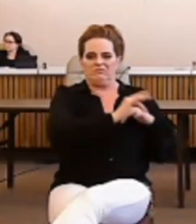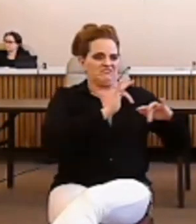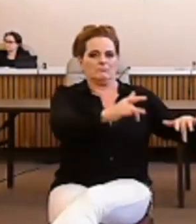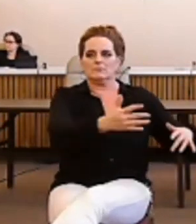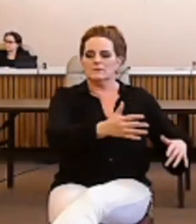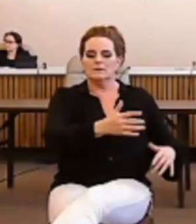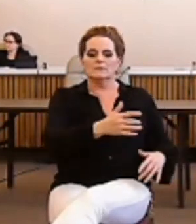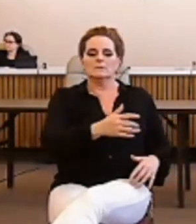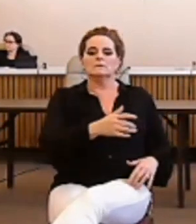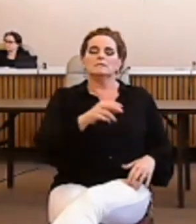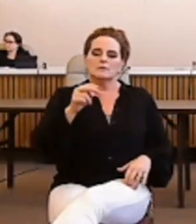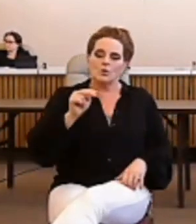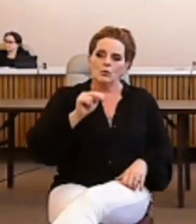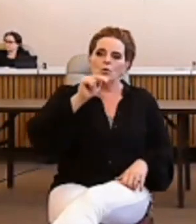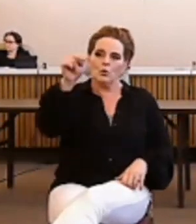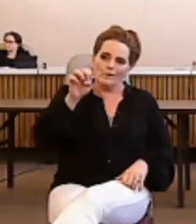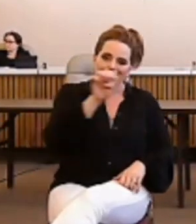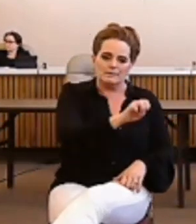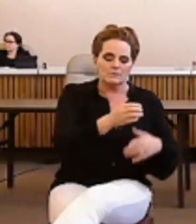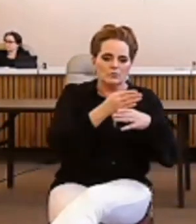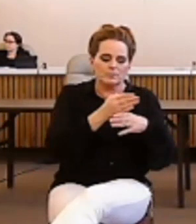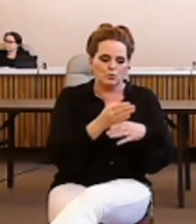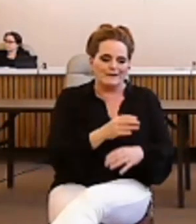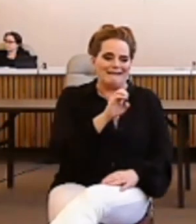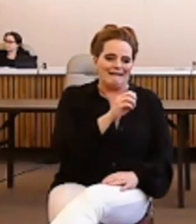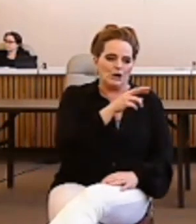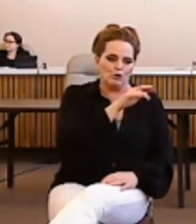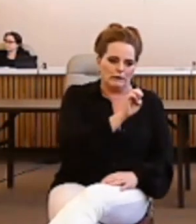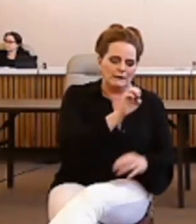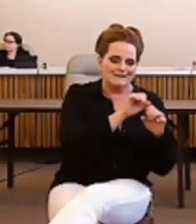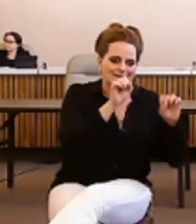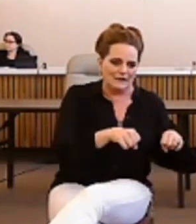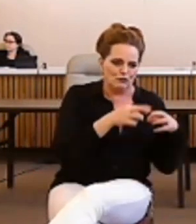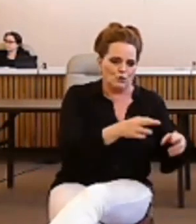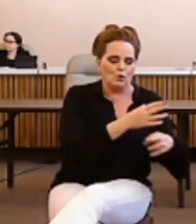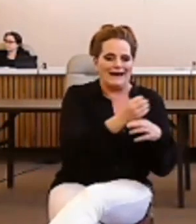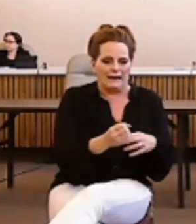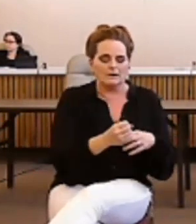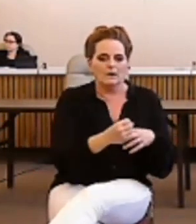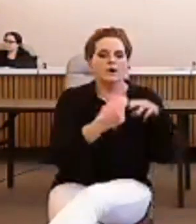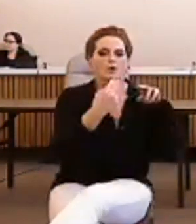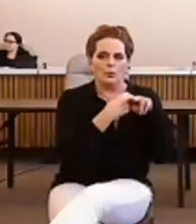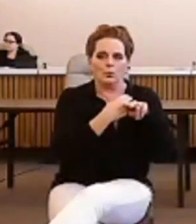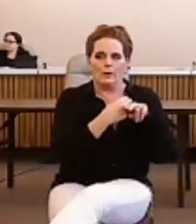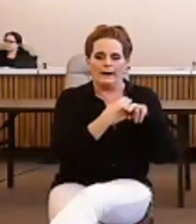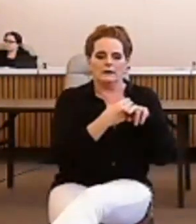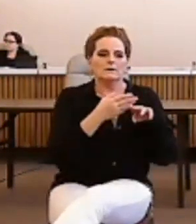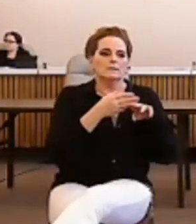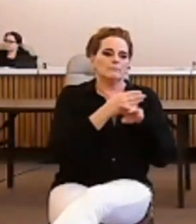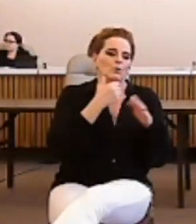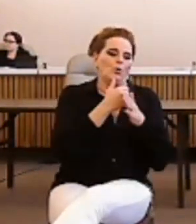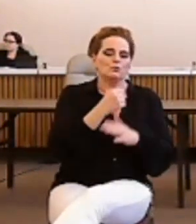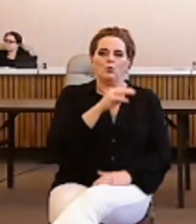the northeast corner, so it's between Erie Station Road and the Thruway and to the east of Middle Road. So the entrance then will